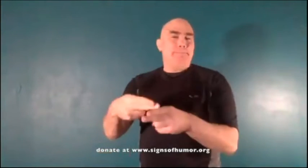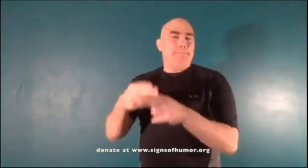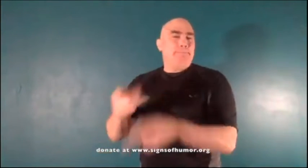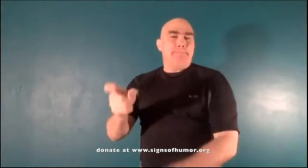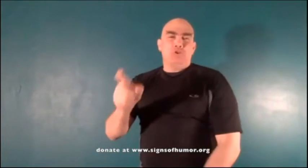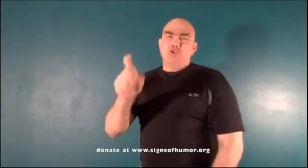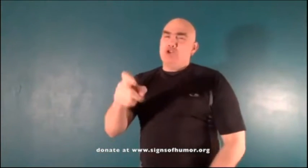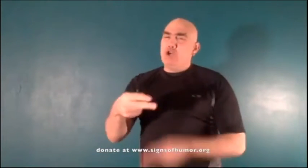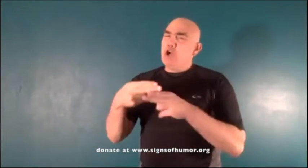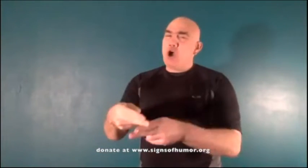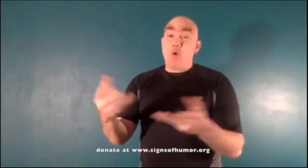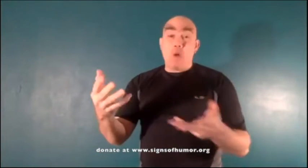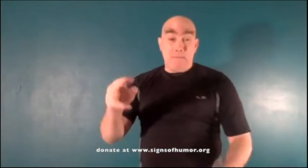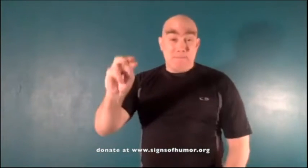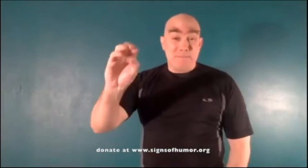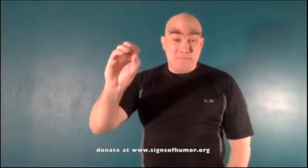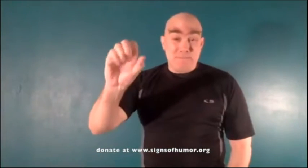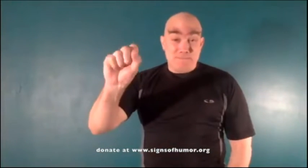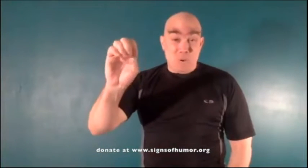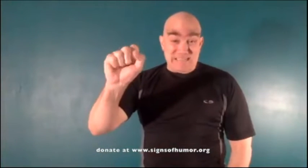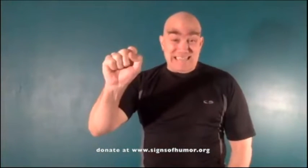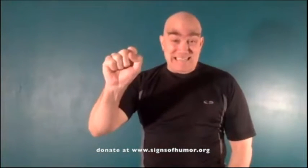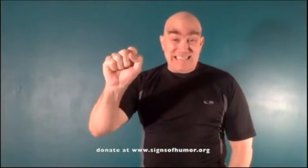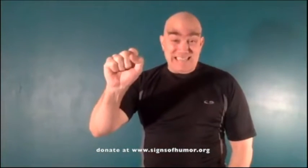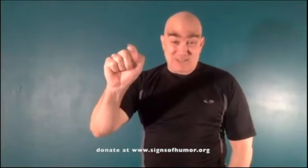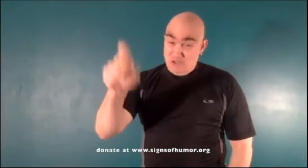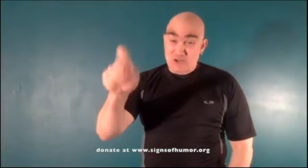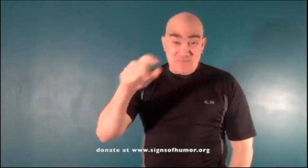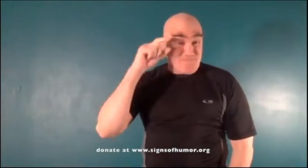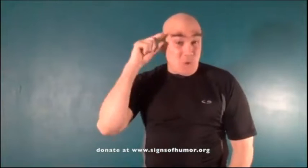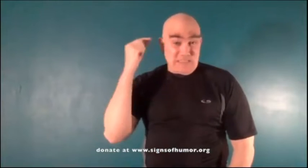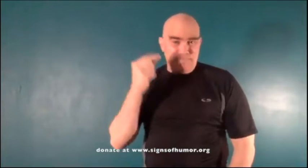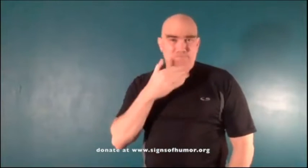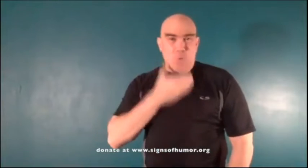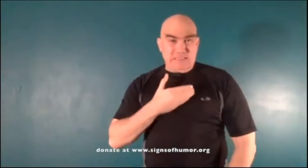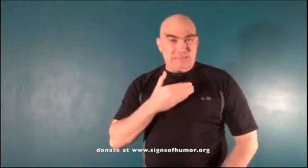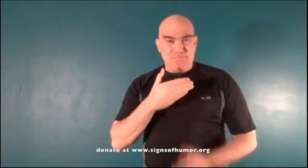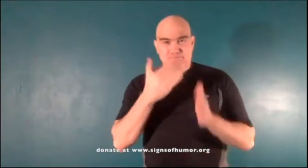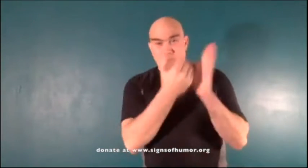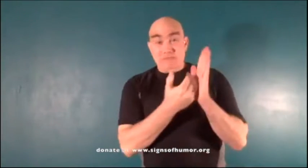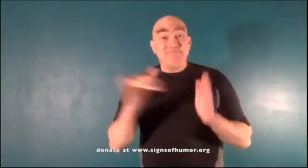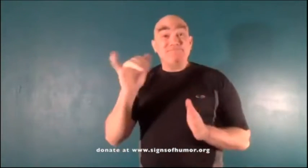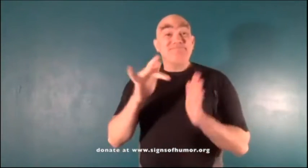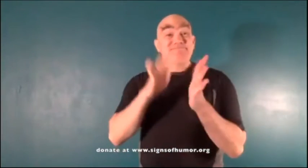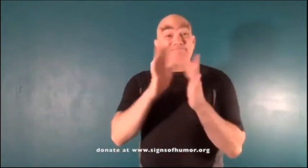I really think my cat got the wrong name. My cat should have been named Moses.